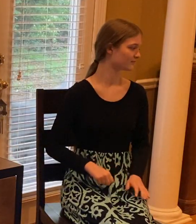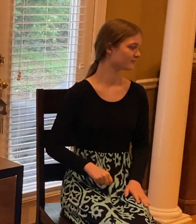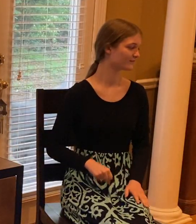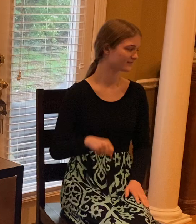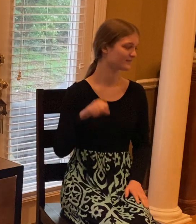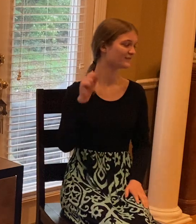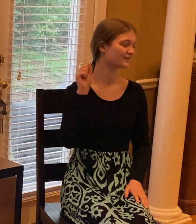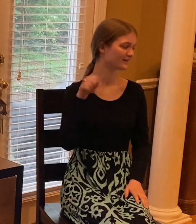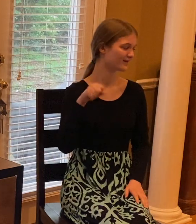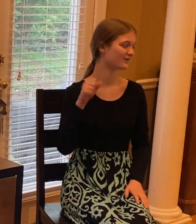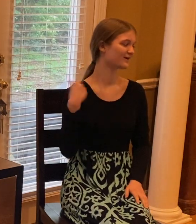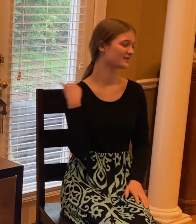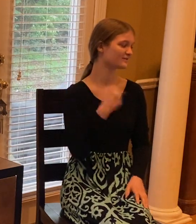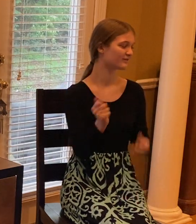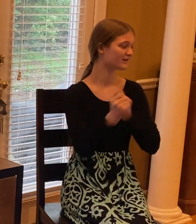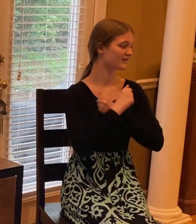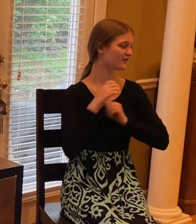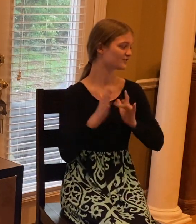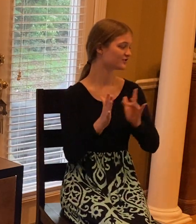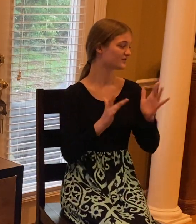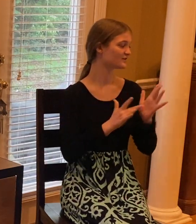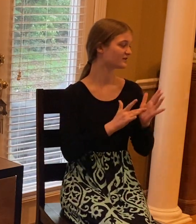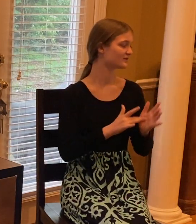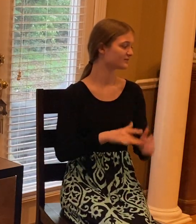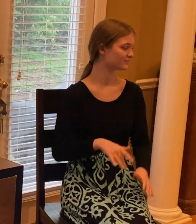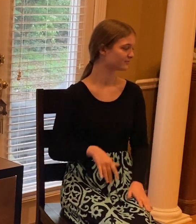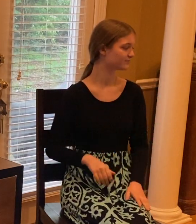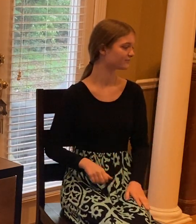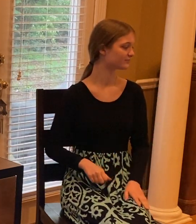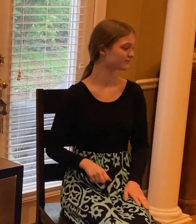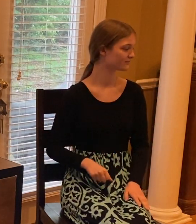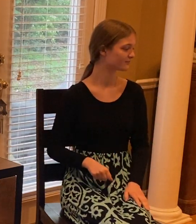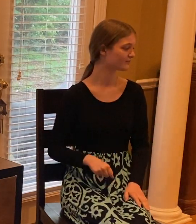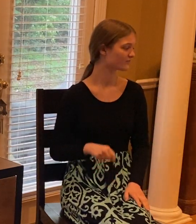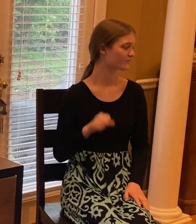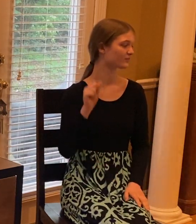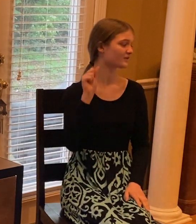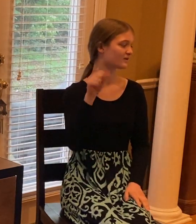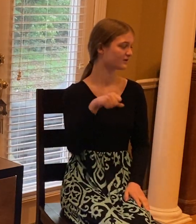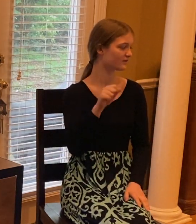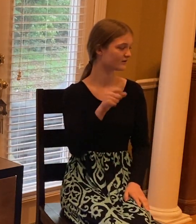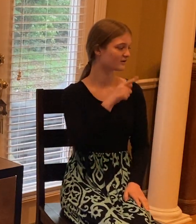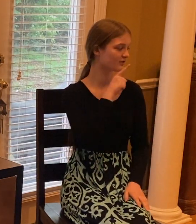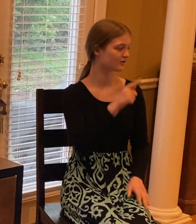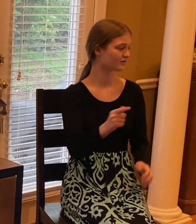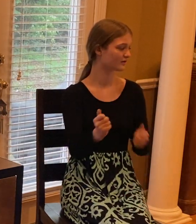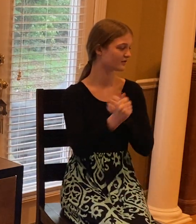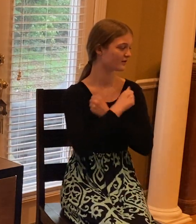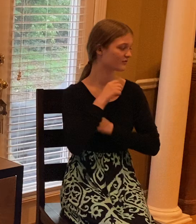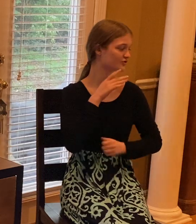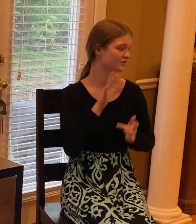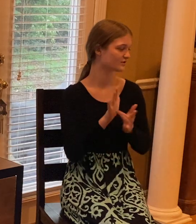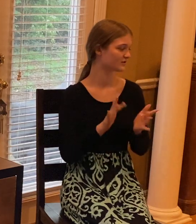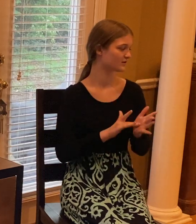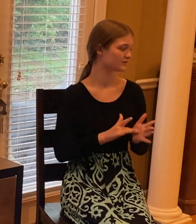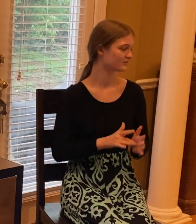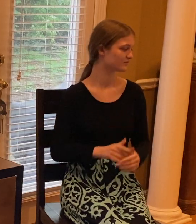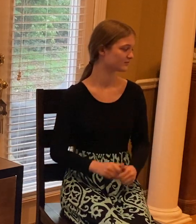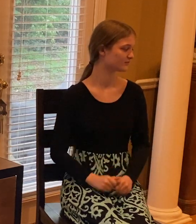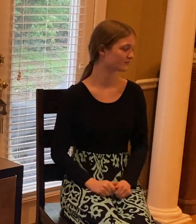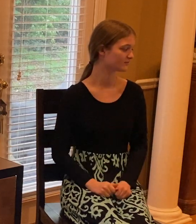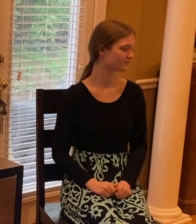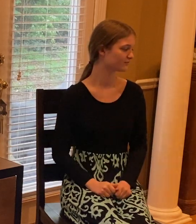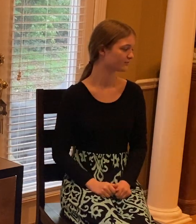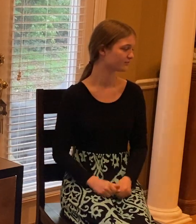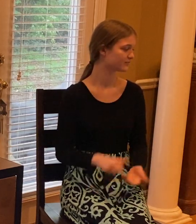church, do you love Jesus? Oh, yes, we love Jesus. Are you sure you love Jesus? Yes, we're sure we love Jesus. Tell